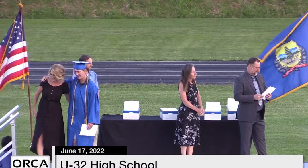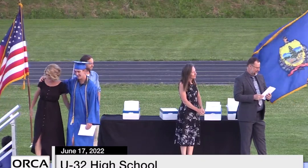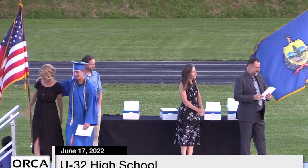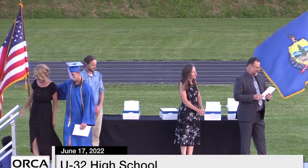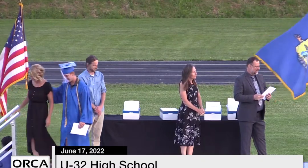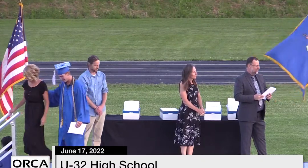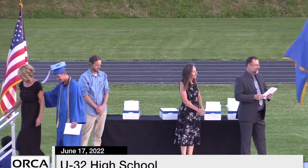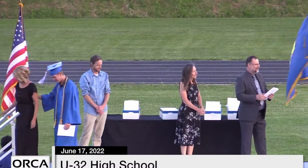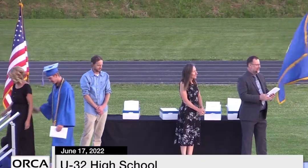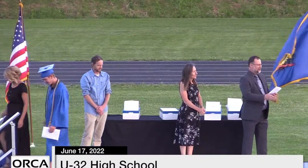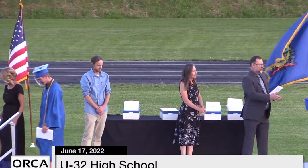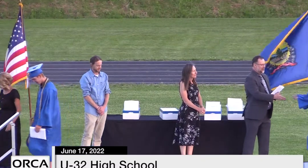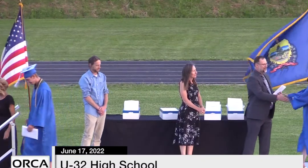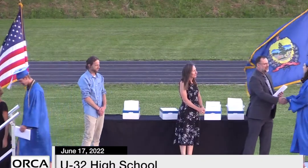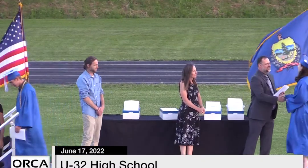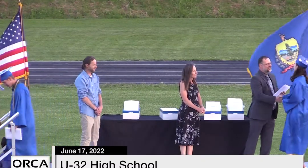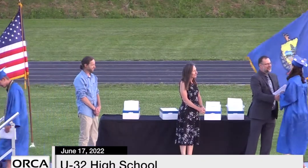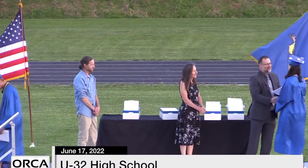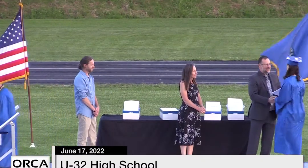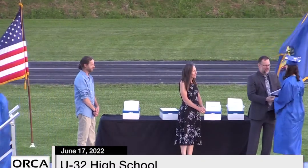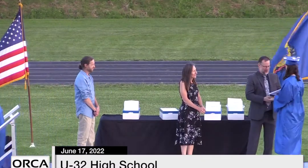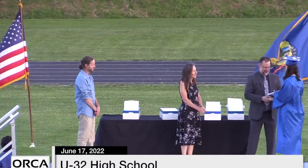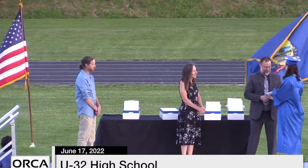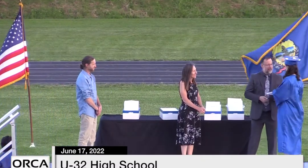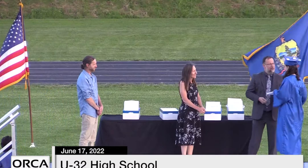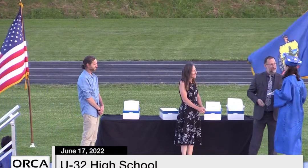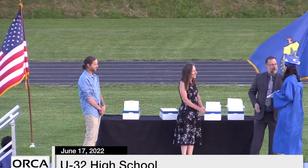Caleb Jeffrey Chombley.